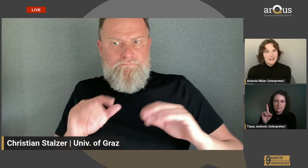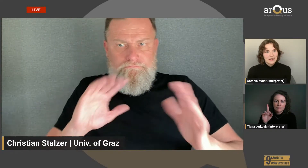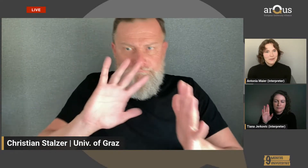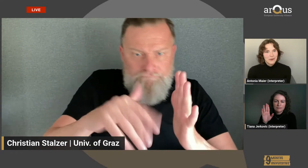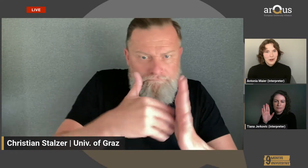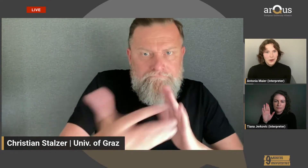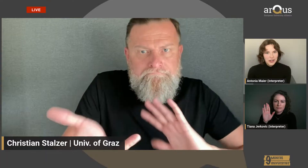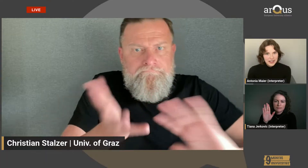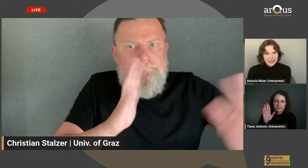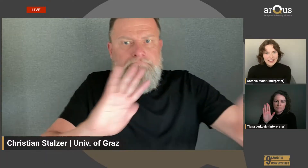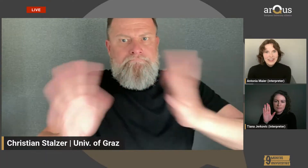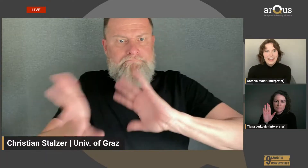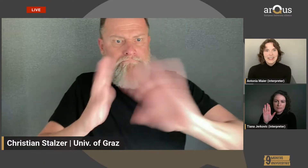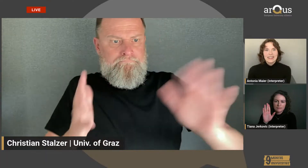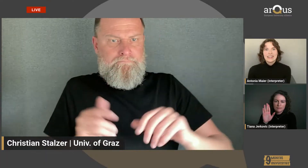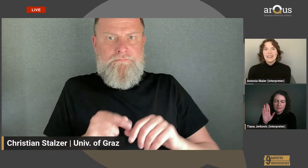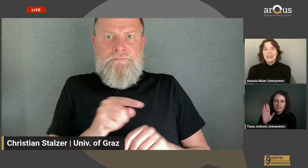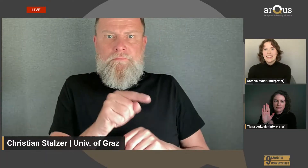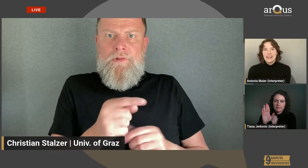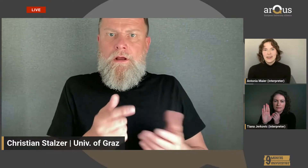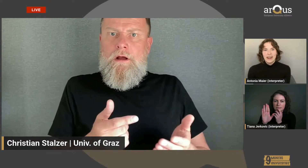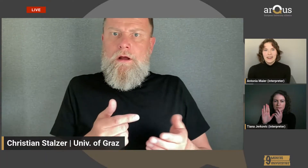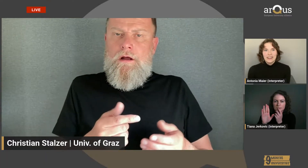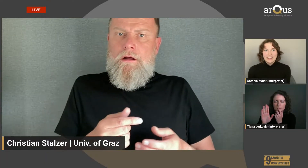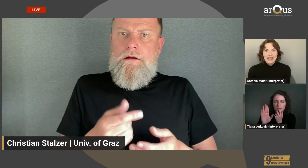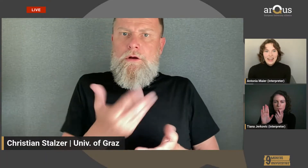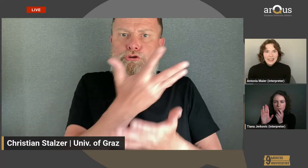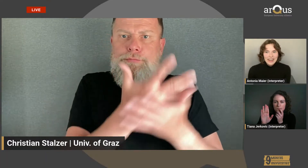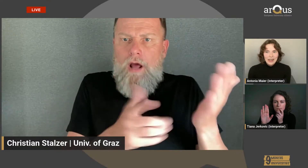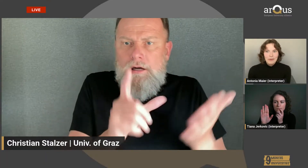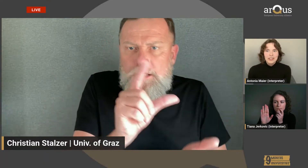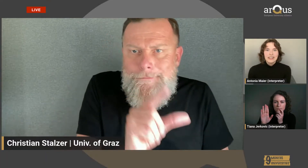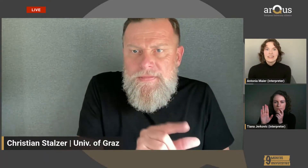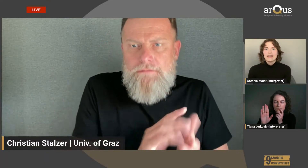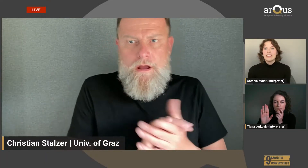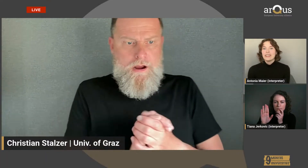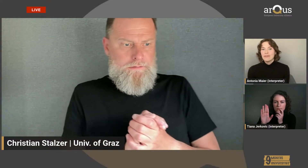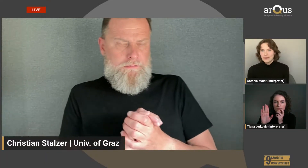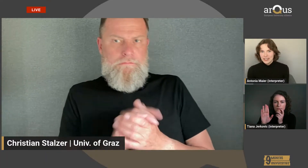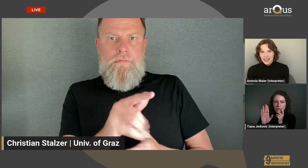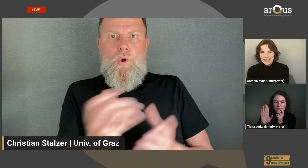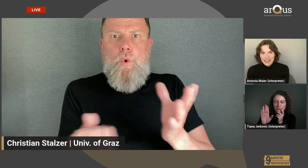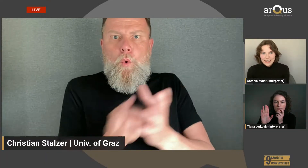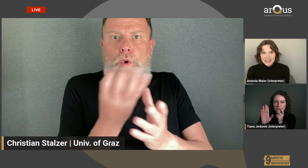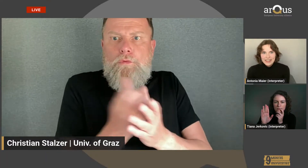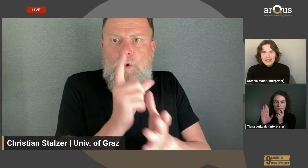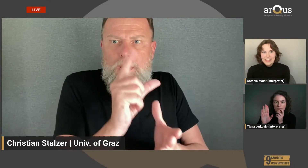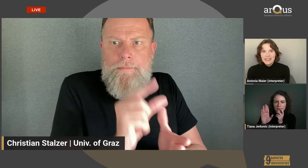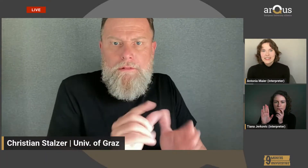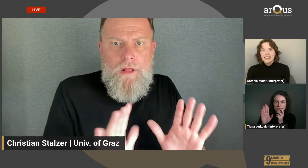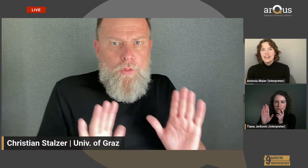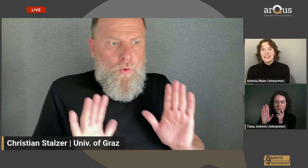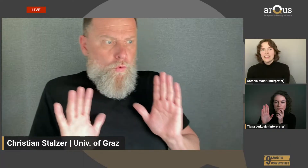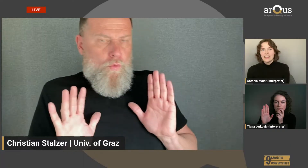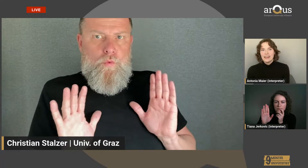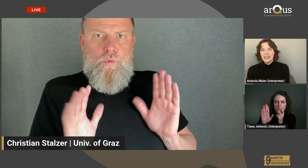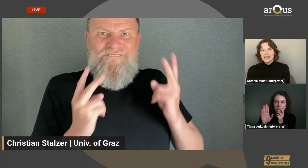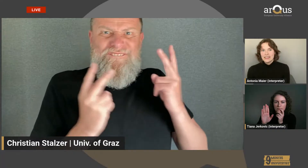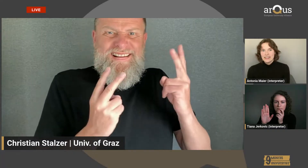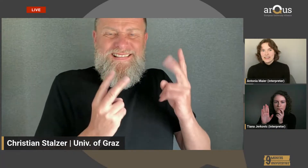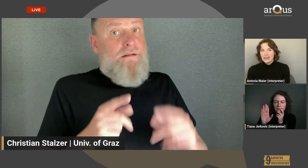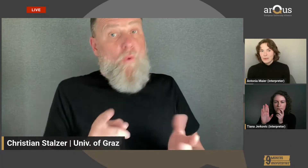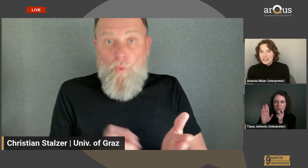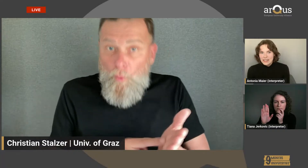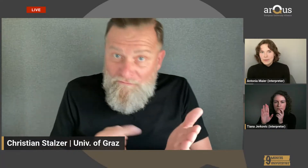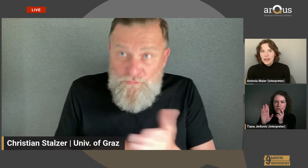quite forgotten that there are sign languages, there are different identities, there